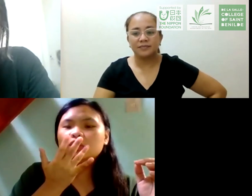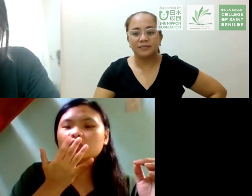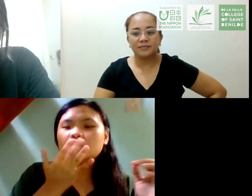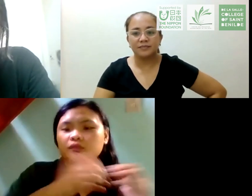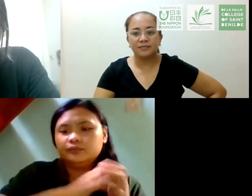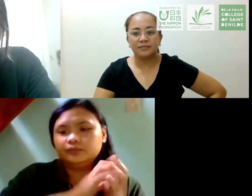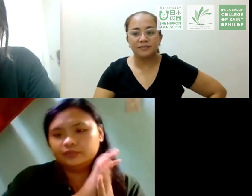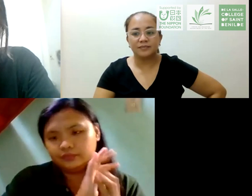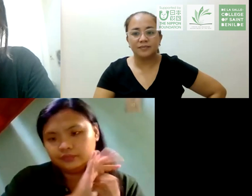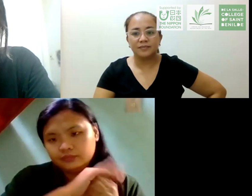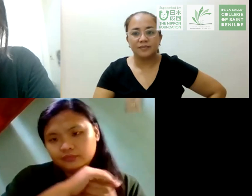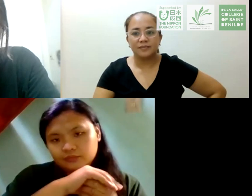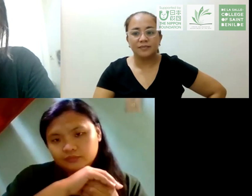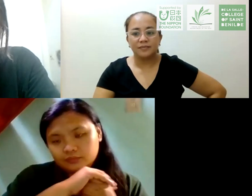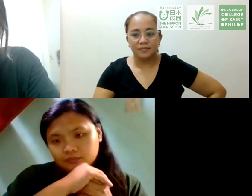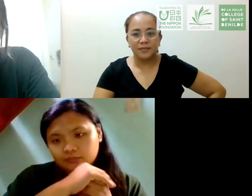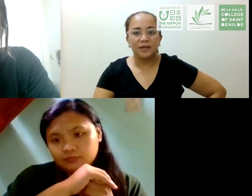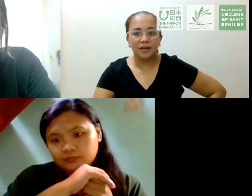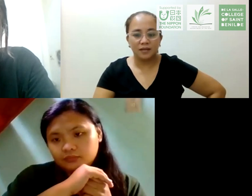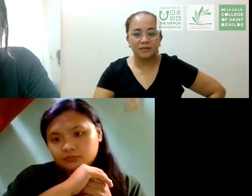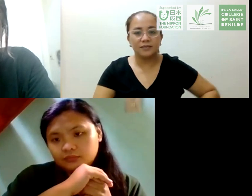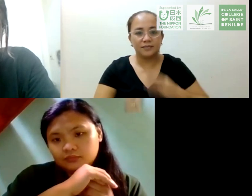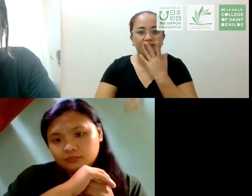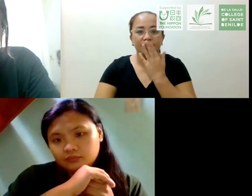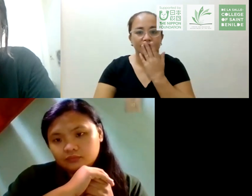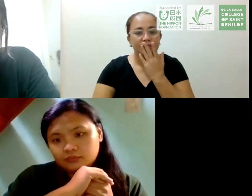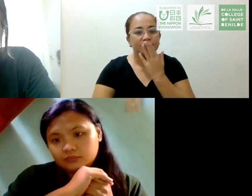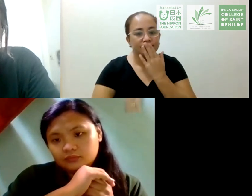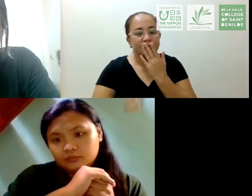again? Oh, colors. Colors.